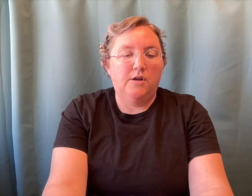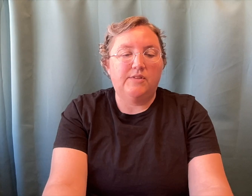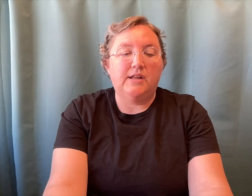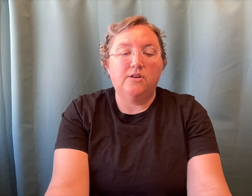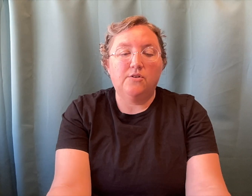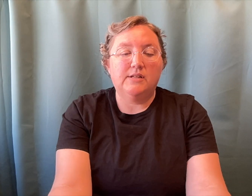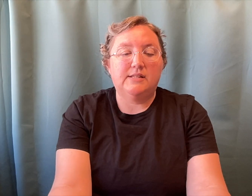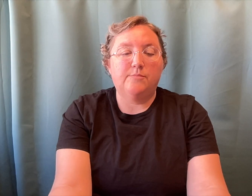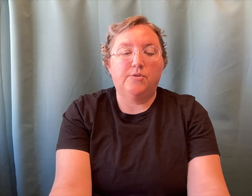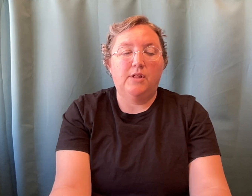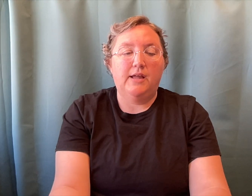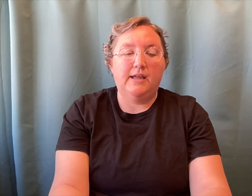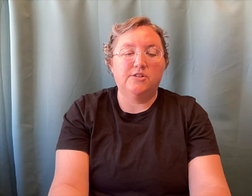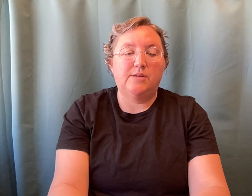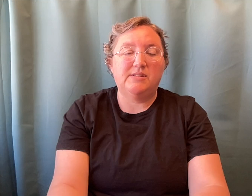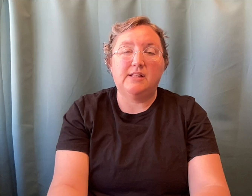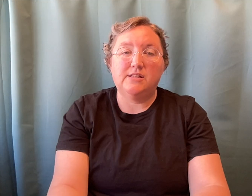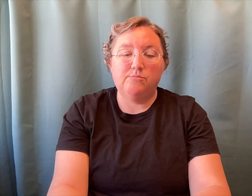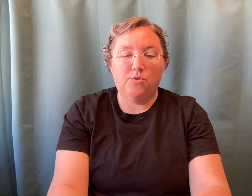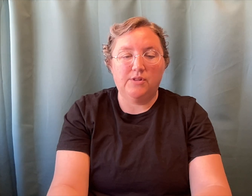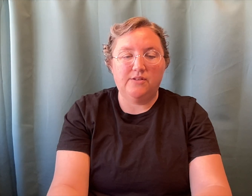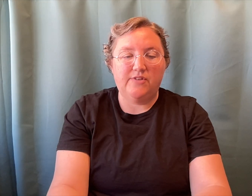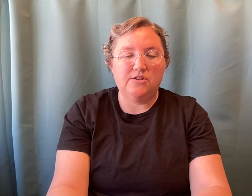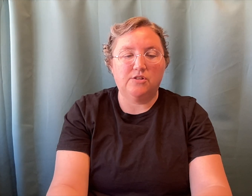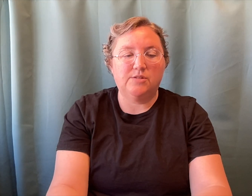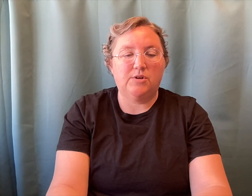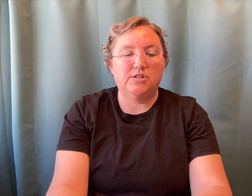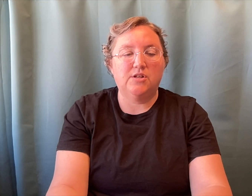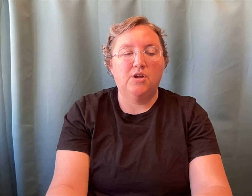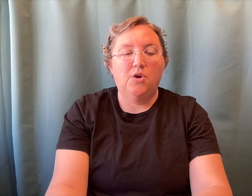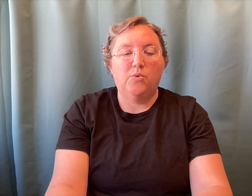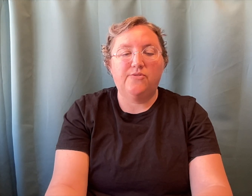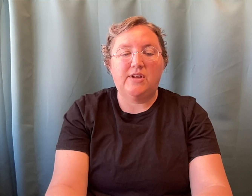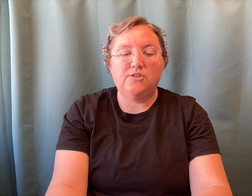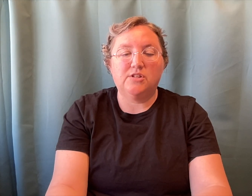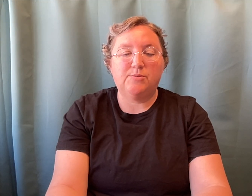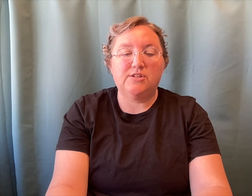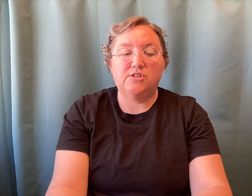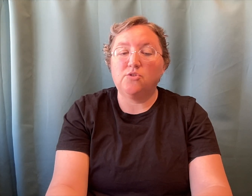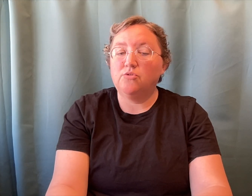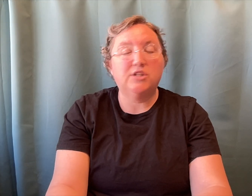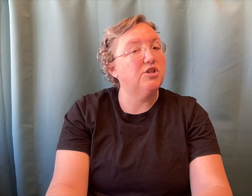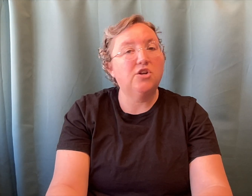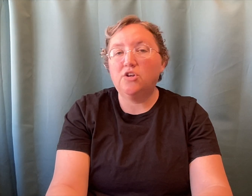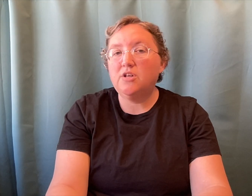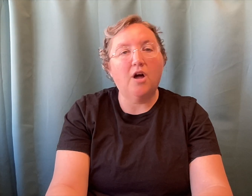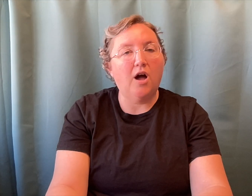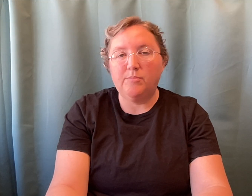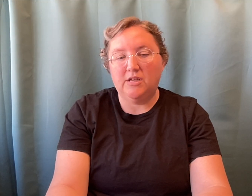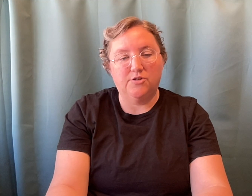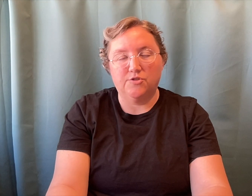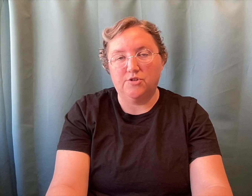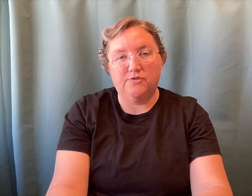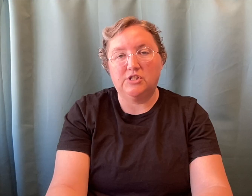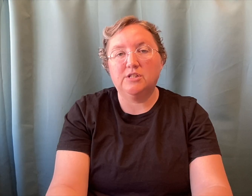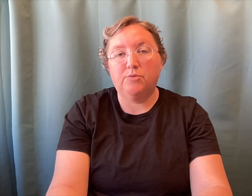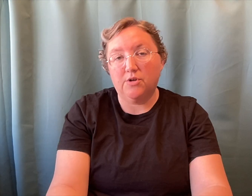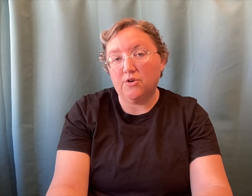Note that in her example, hand shape is less important than facial expression. With facial expressions only, she could not be understood if she just put her